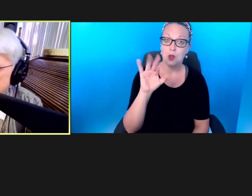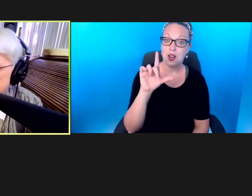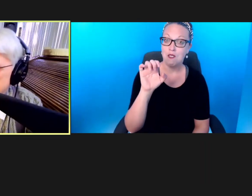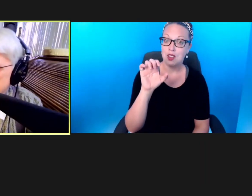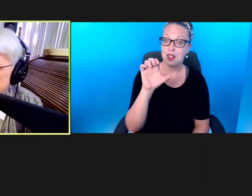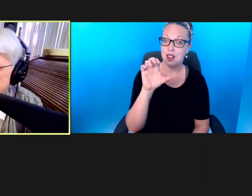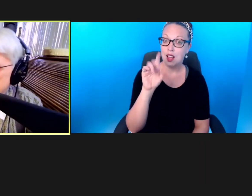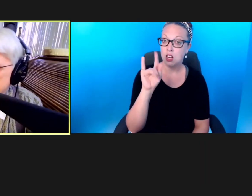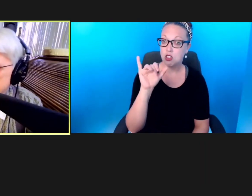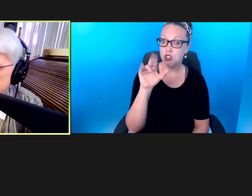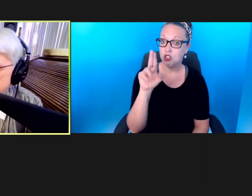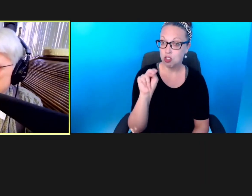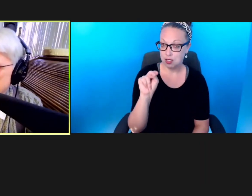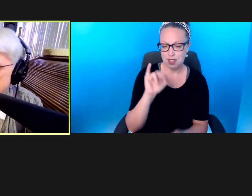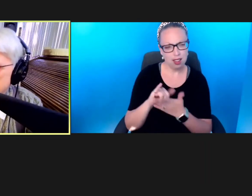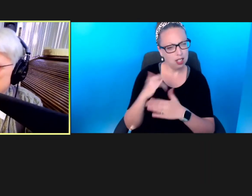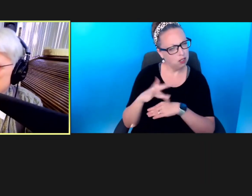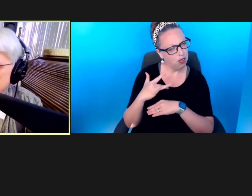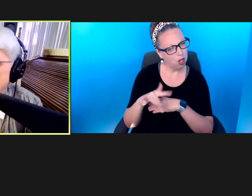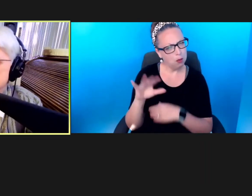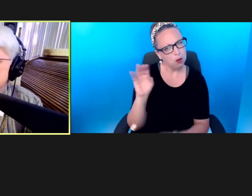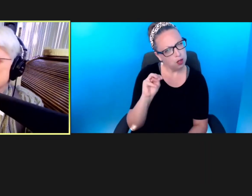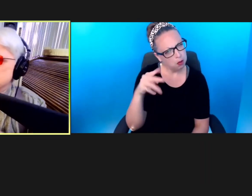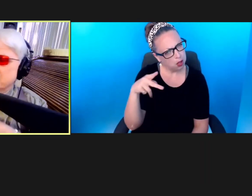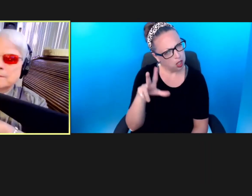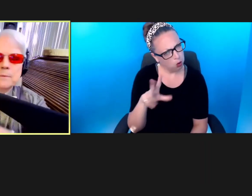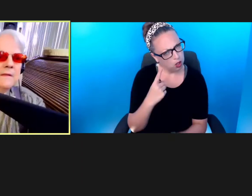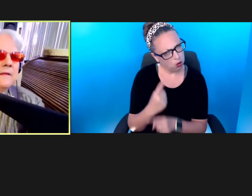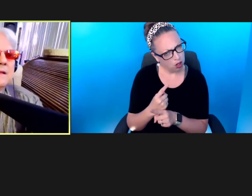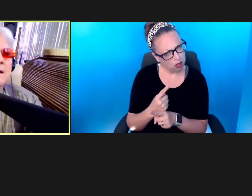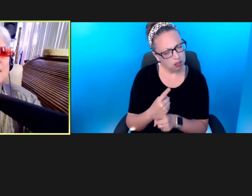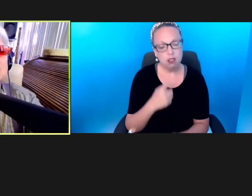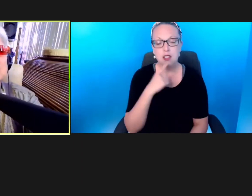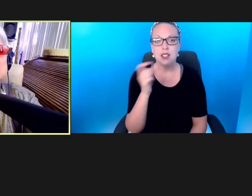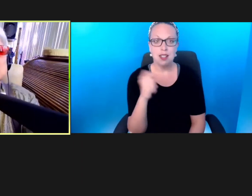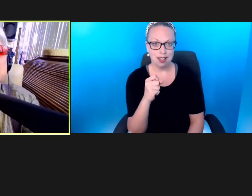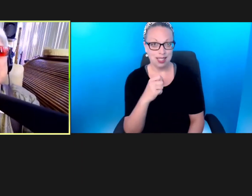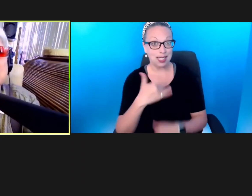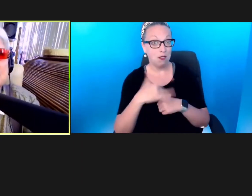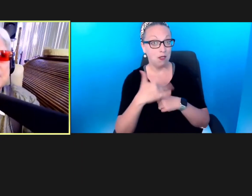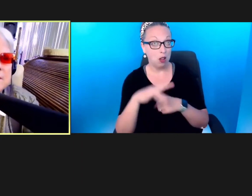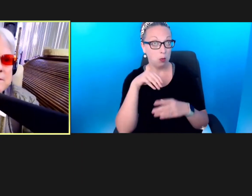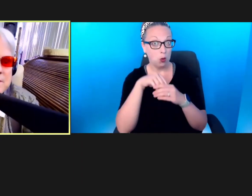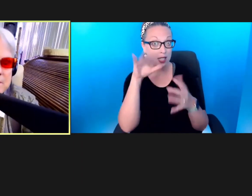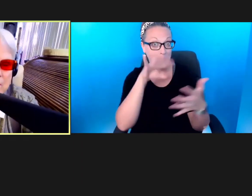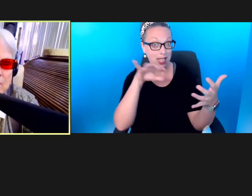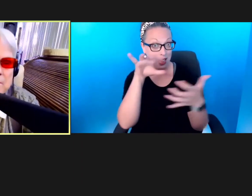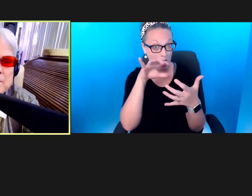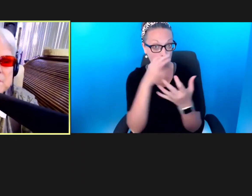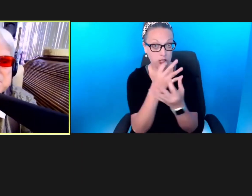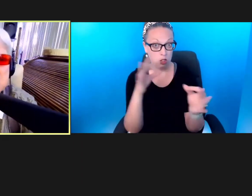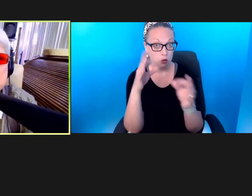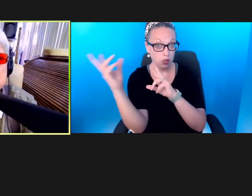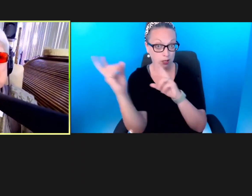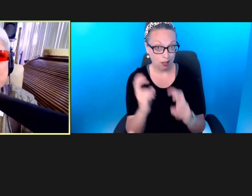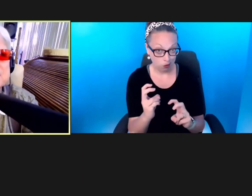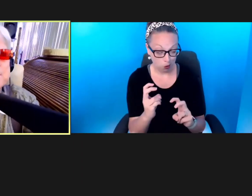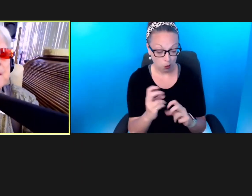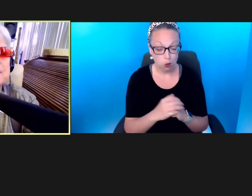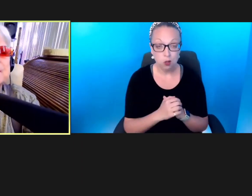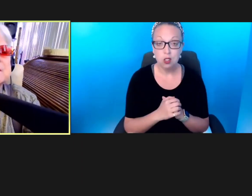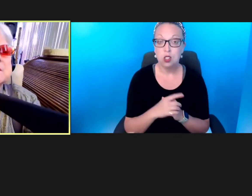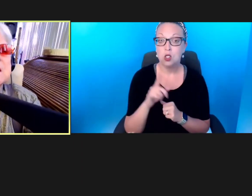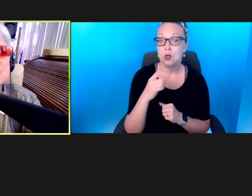available as an MP3, correct? It's available in the cloud as a free download. All you have to say to your